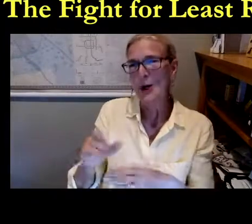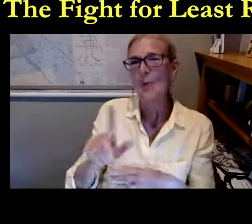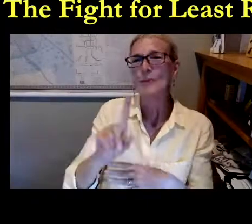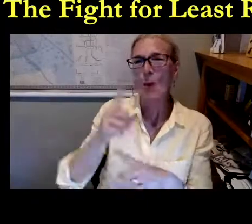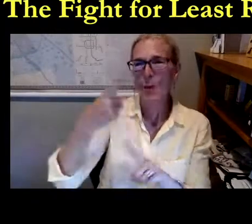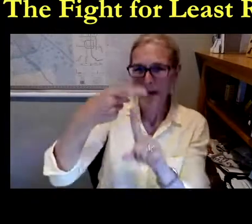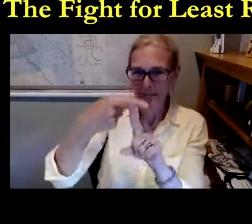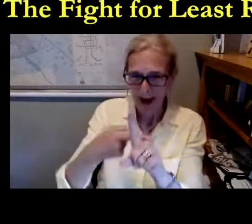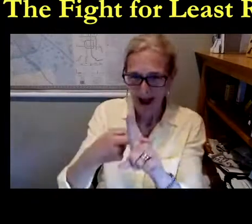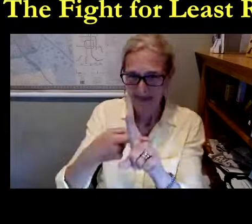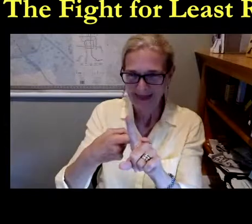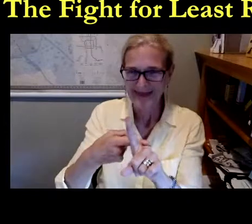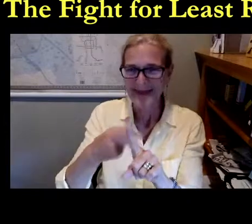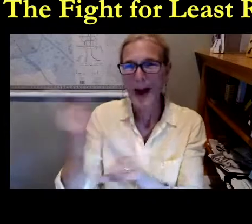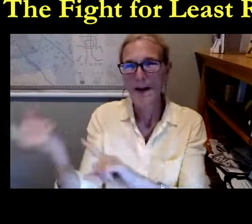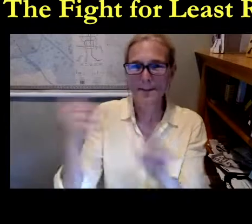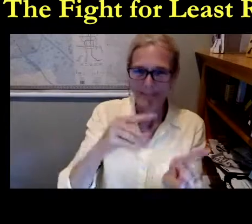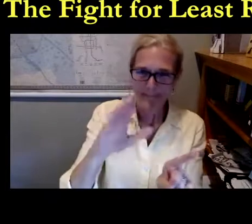child?